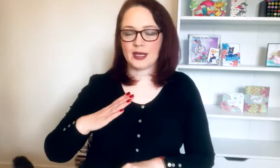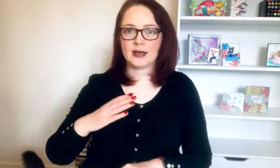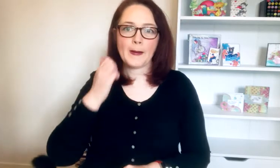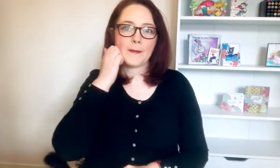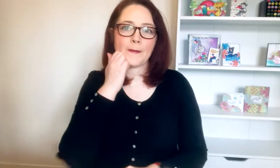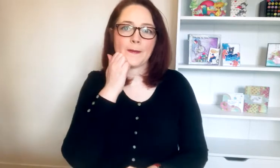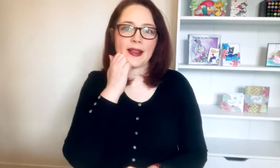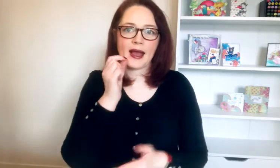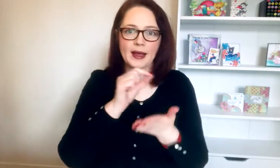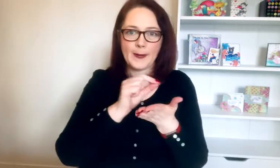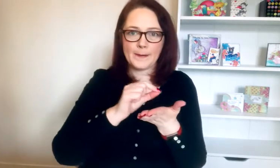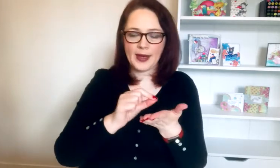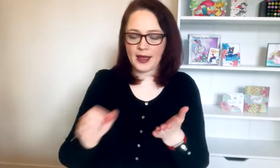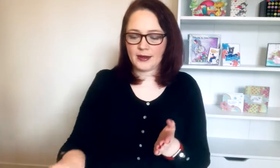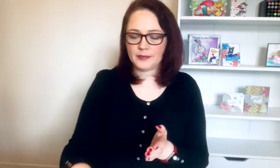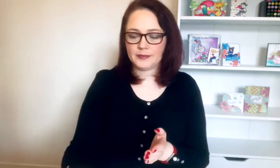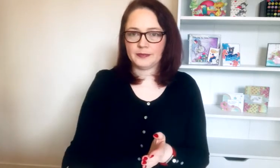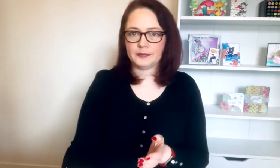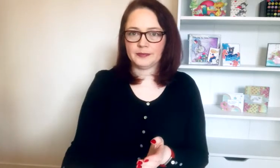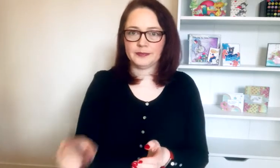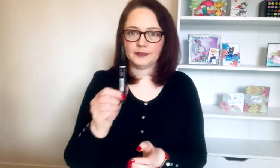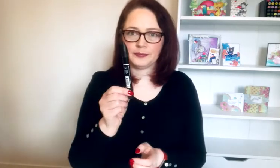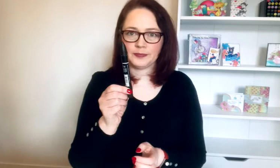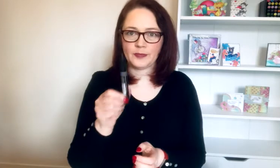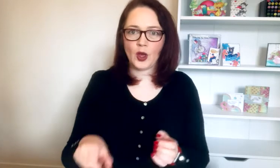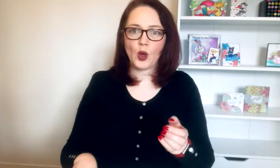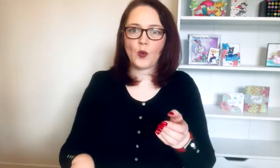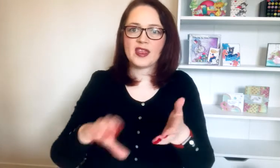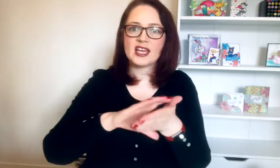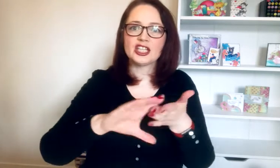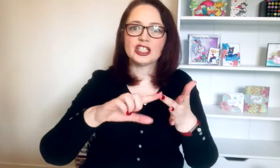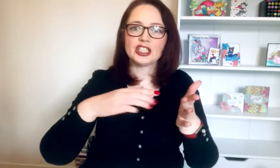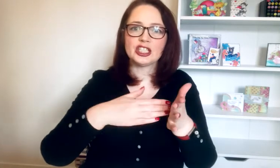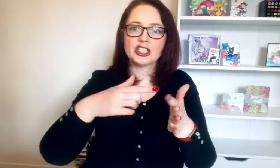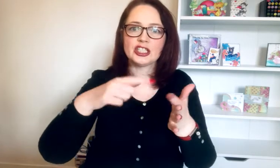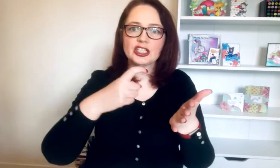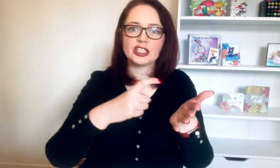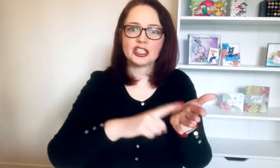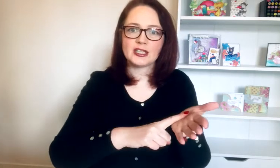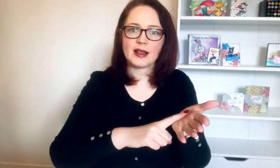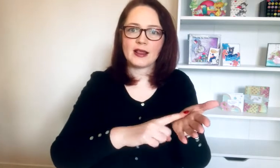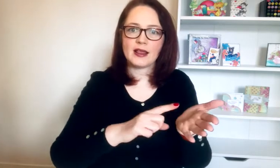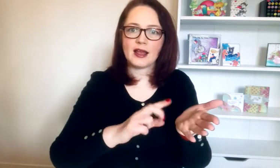We're also going to need a black pen, like this one here, with a chisel nib.